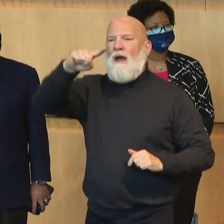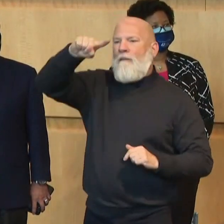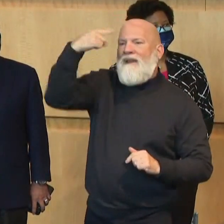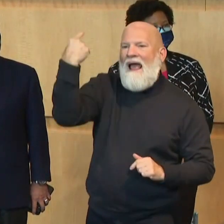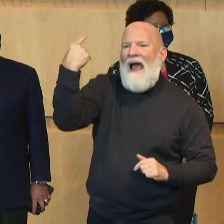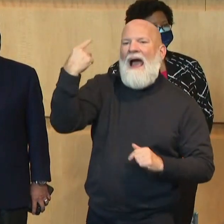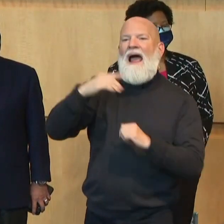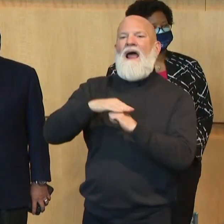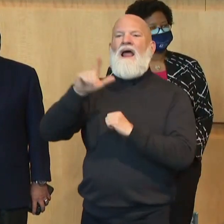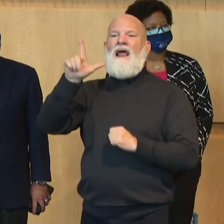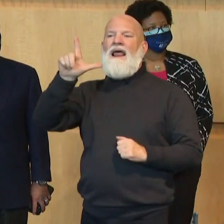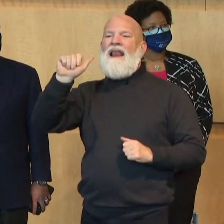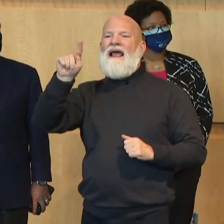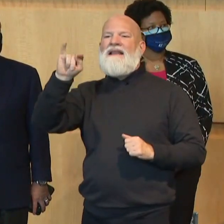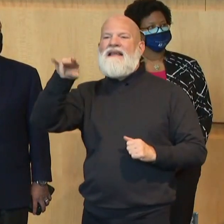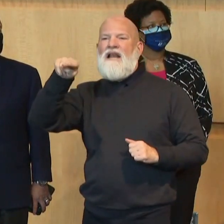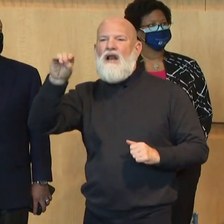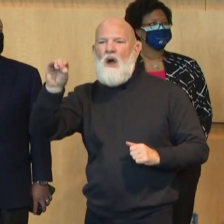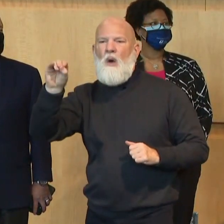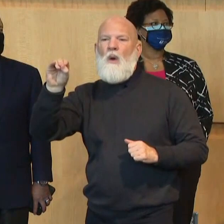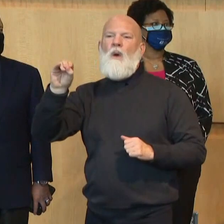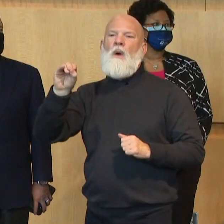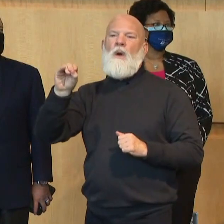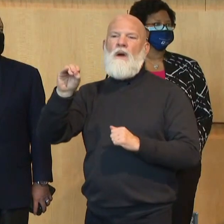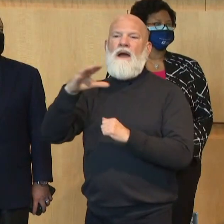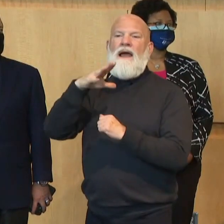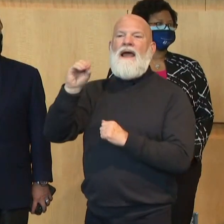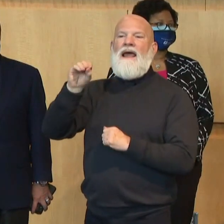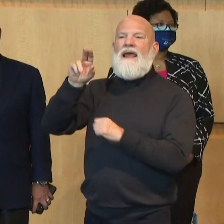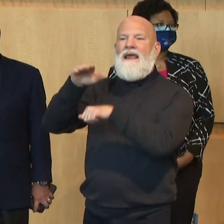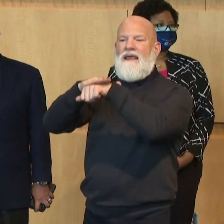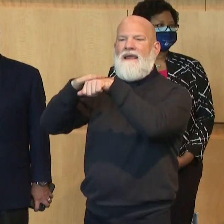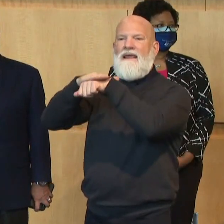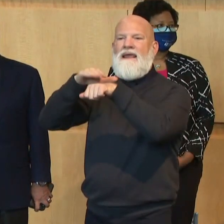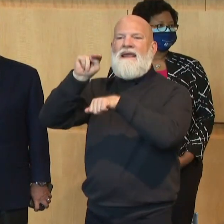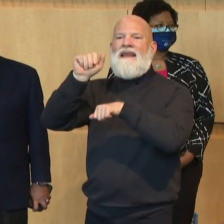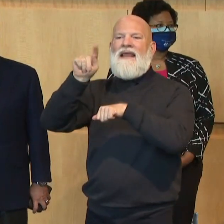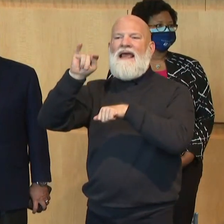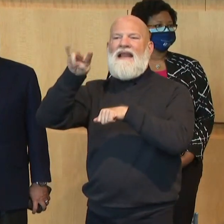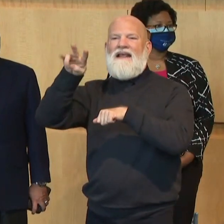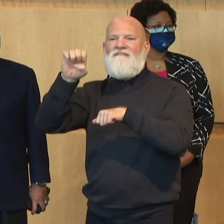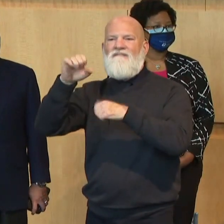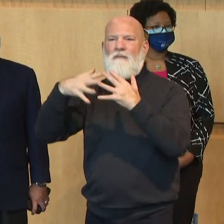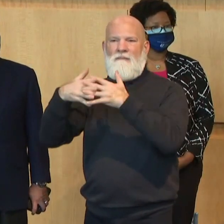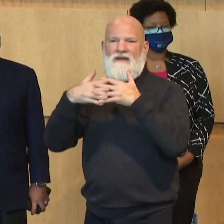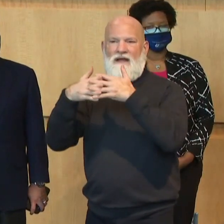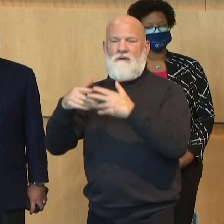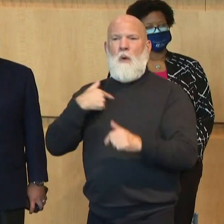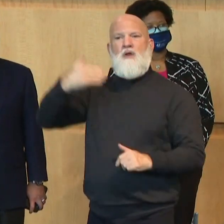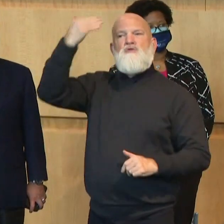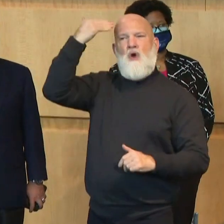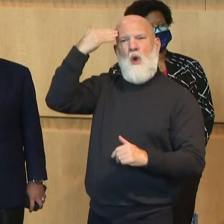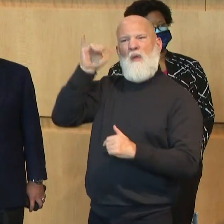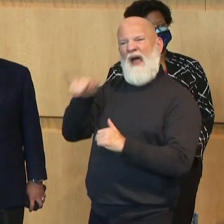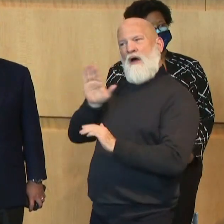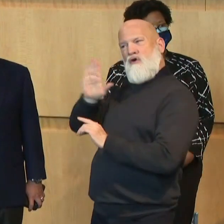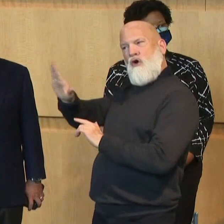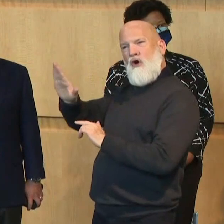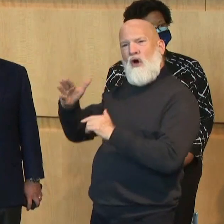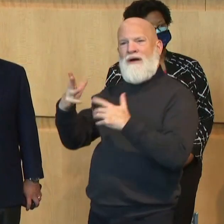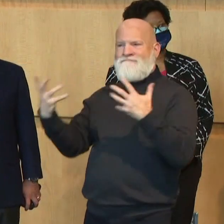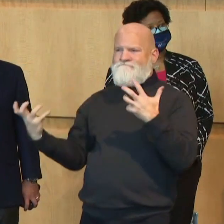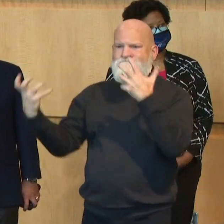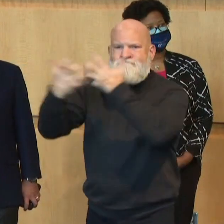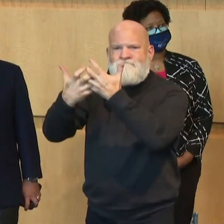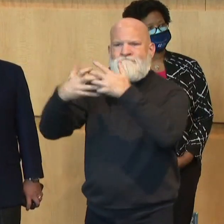Native Americans, and Asians. So we're very proud of that effort, and I know that that's a special interest that you have, and I think you